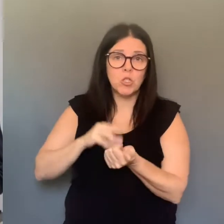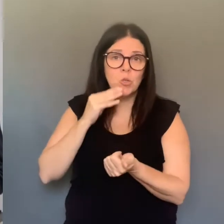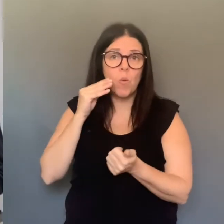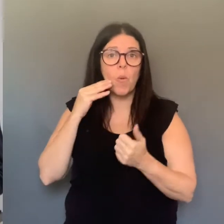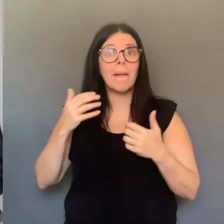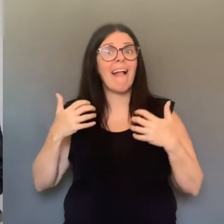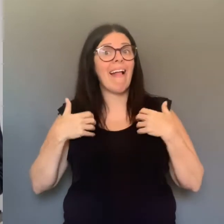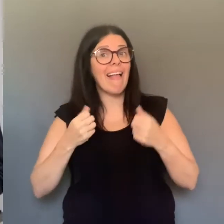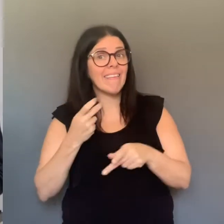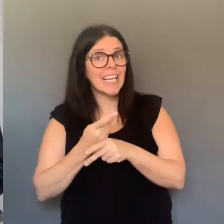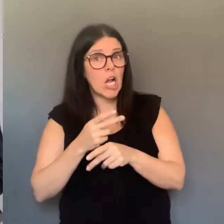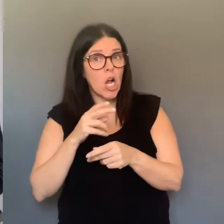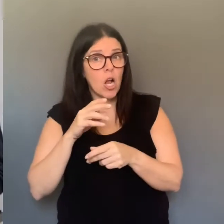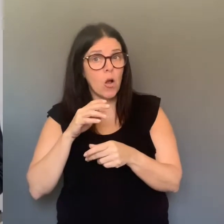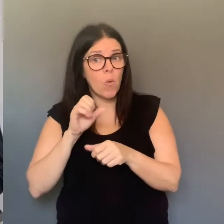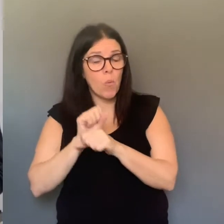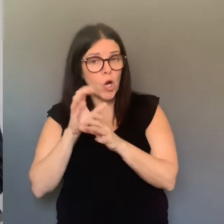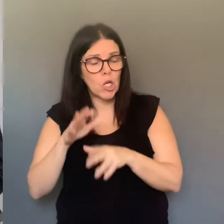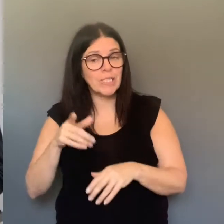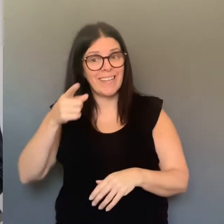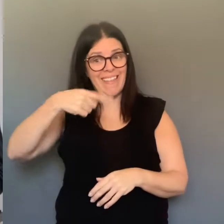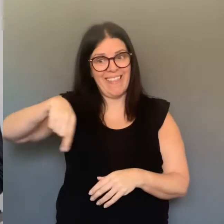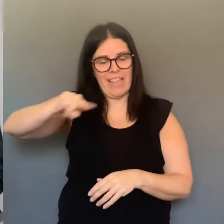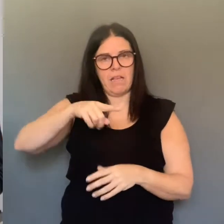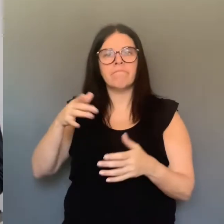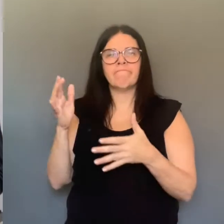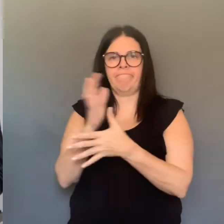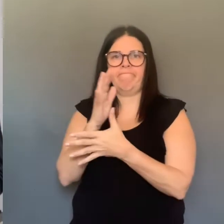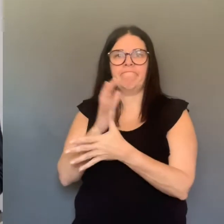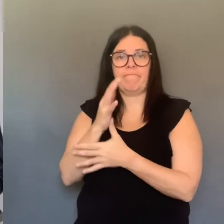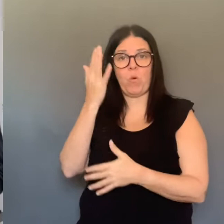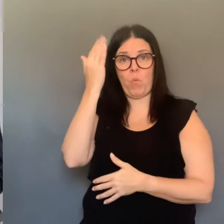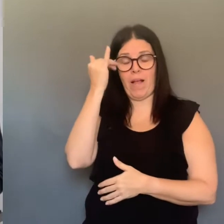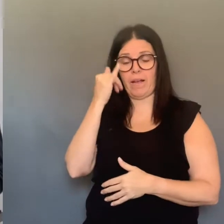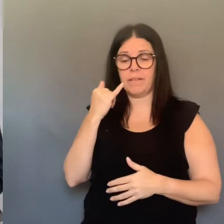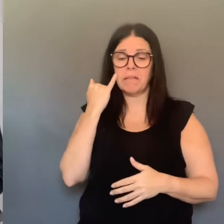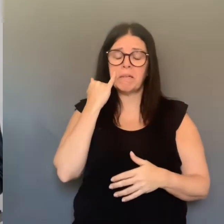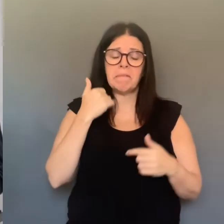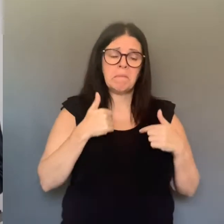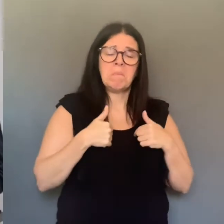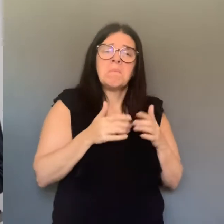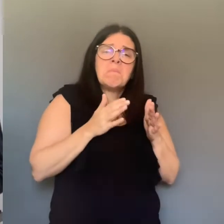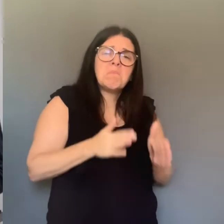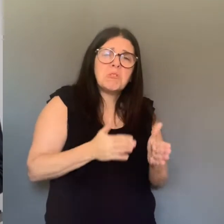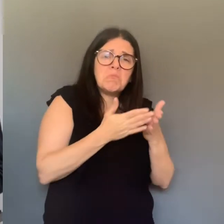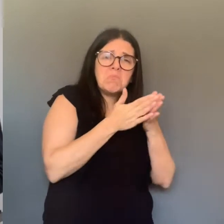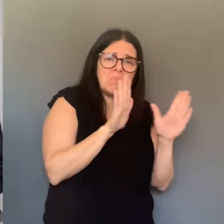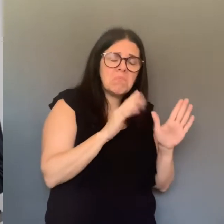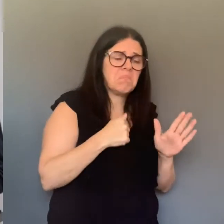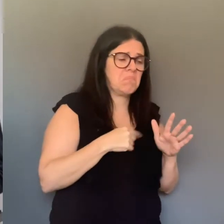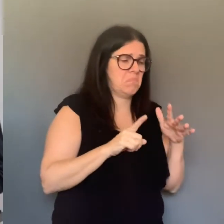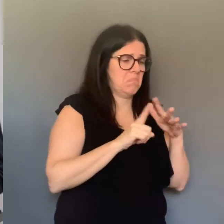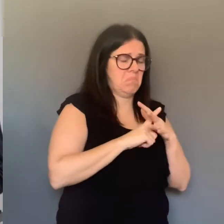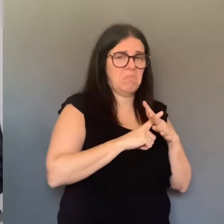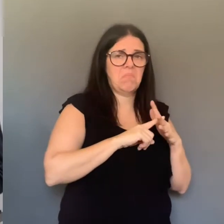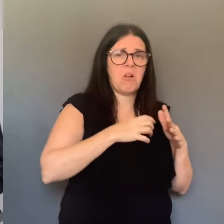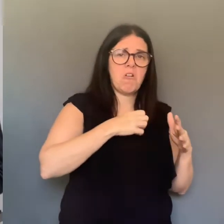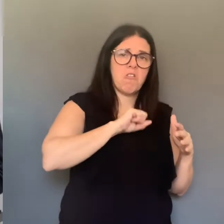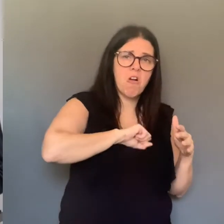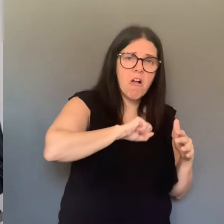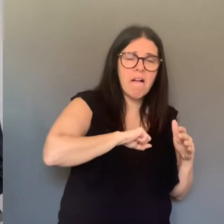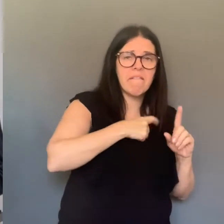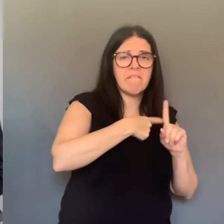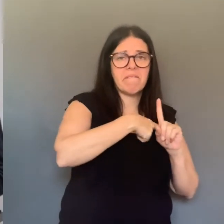onset of cough and fever in our community to have COVID-19 at this point is very high, given the high number of pre-test